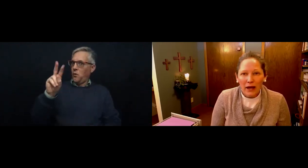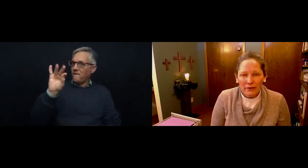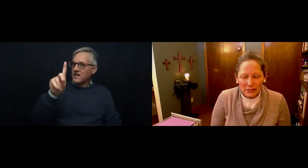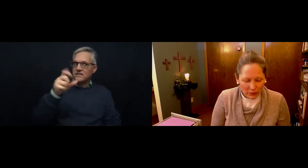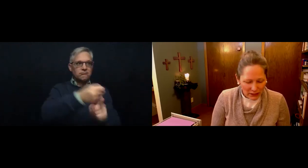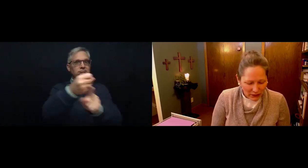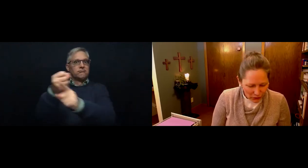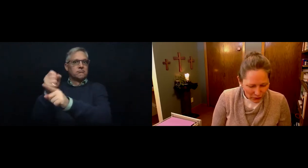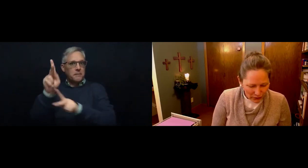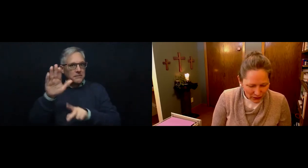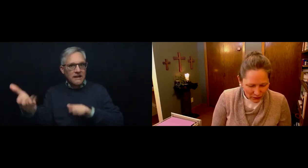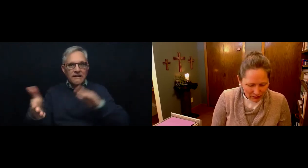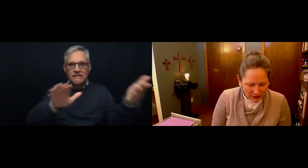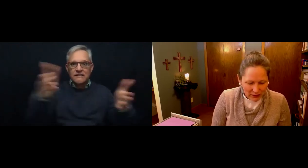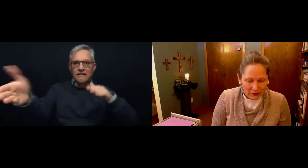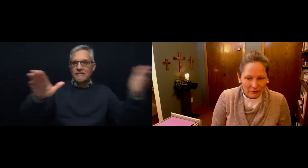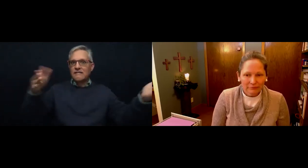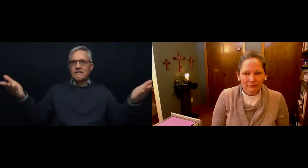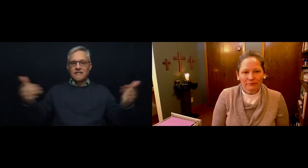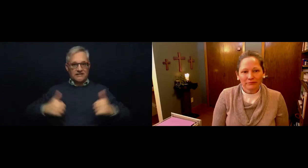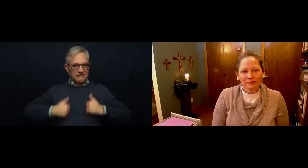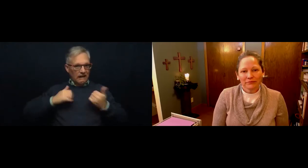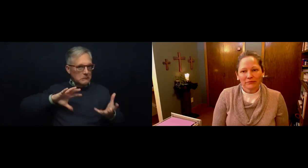Our lives have been so disrupted,